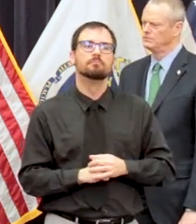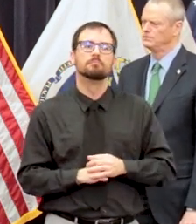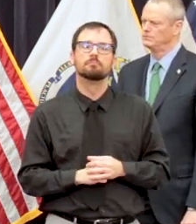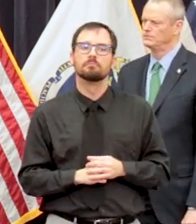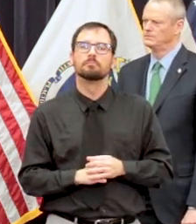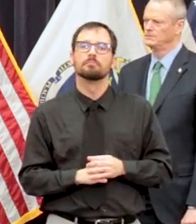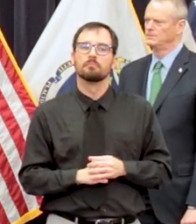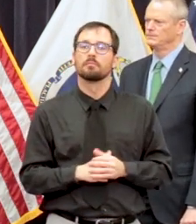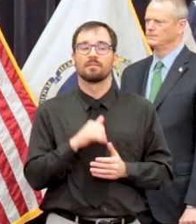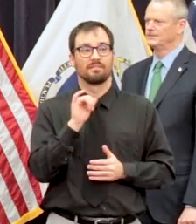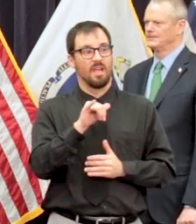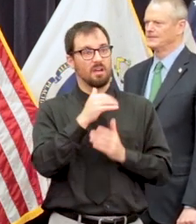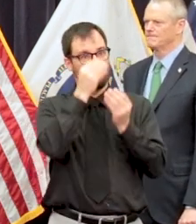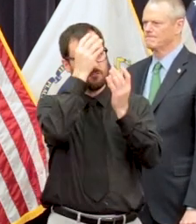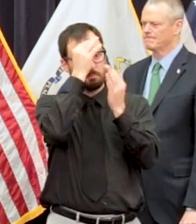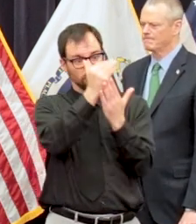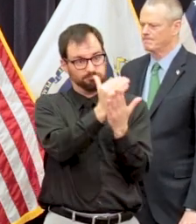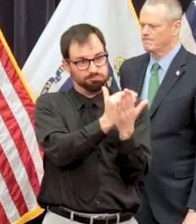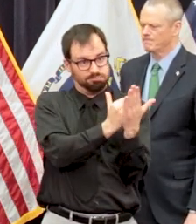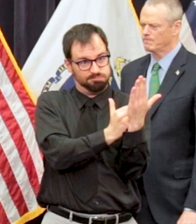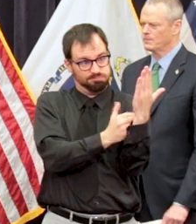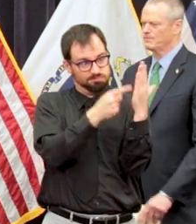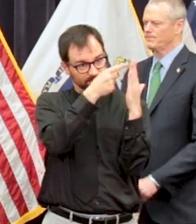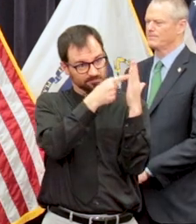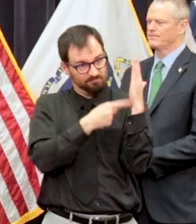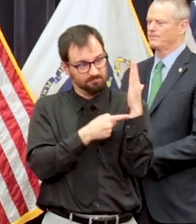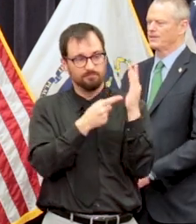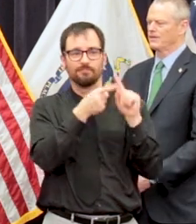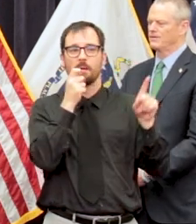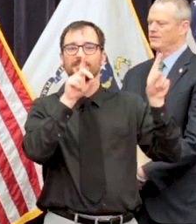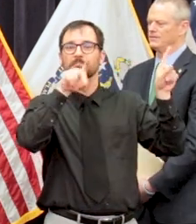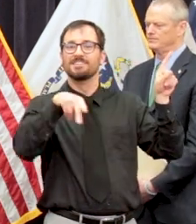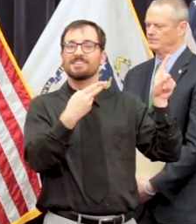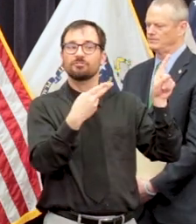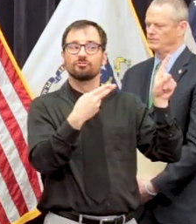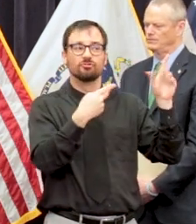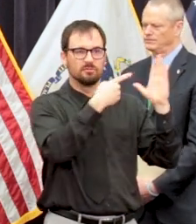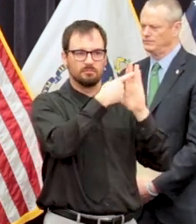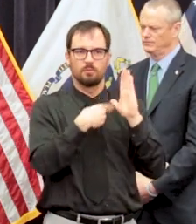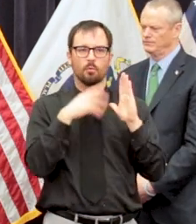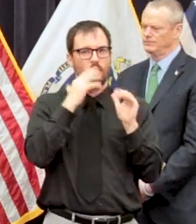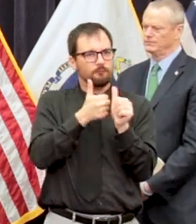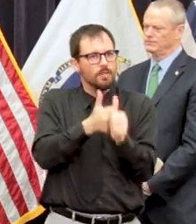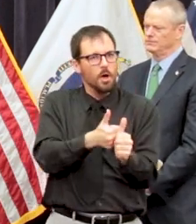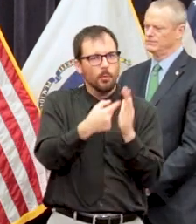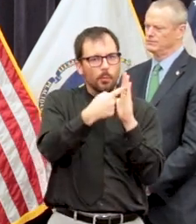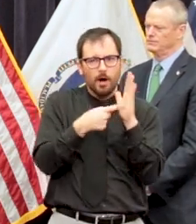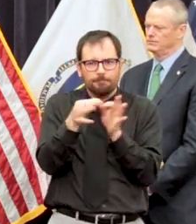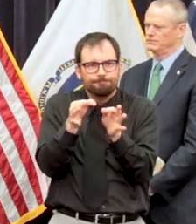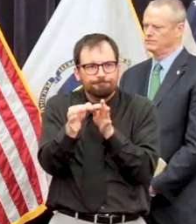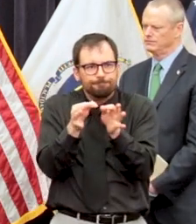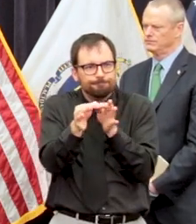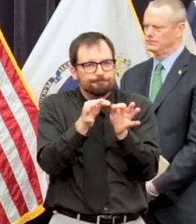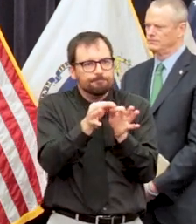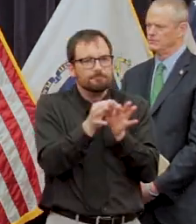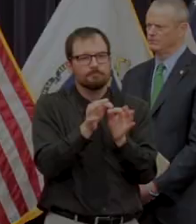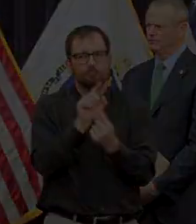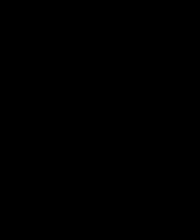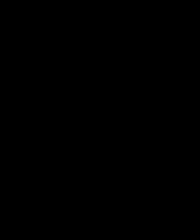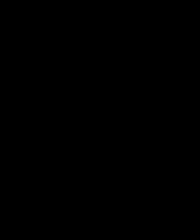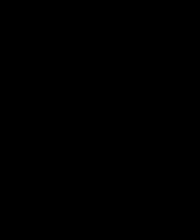new 211 capabilities are in addition to mass.gov/COVID-19, which is updated daily.